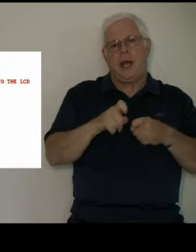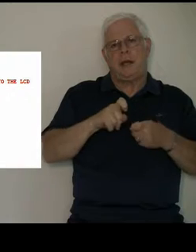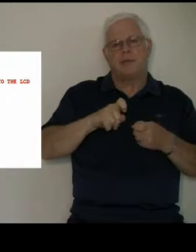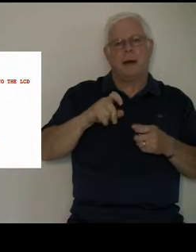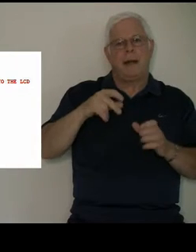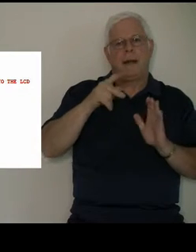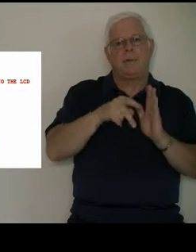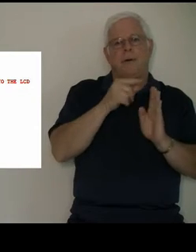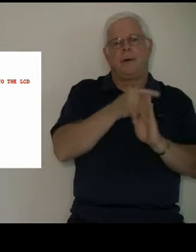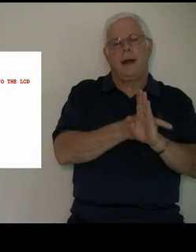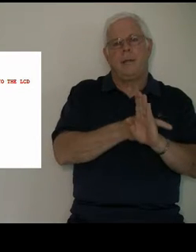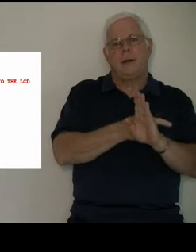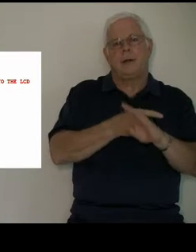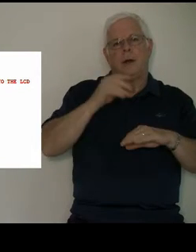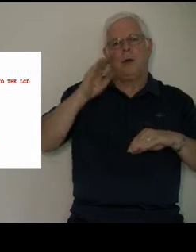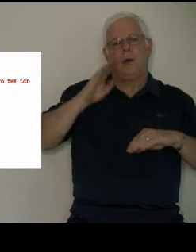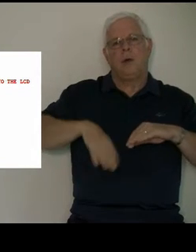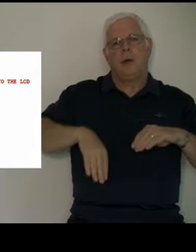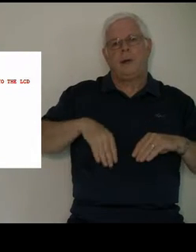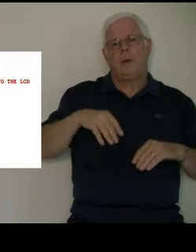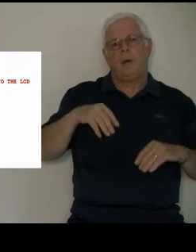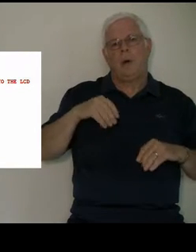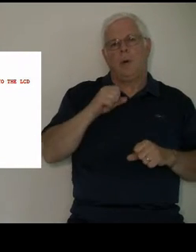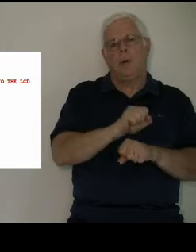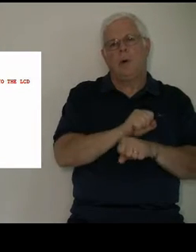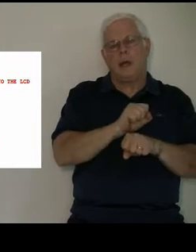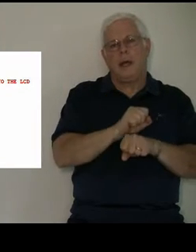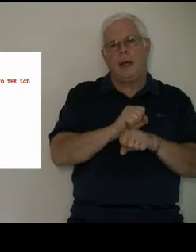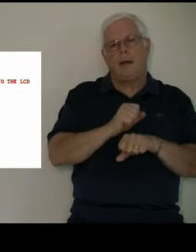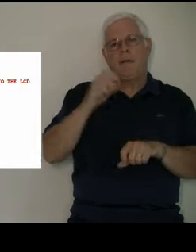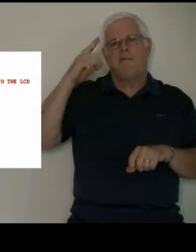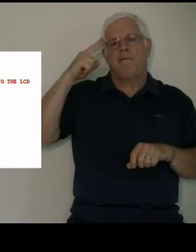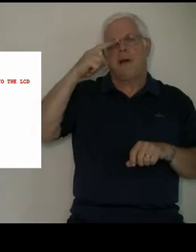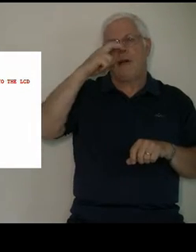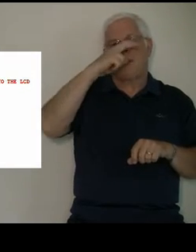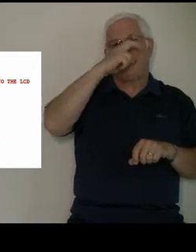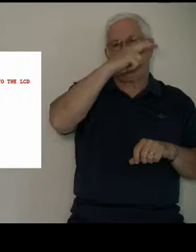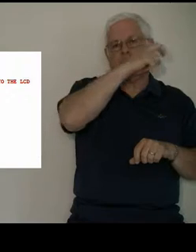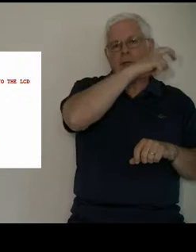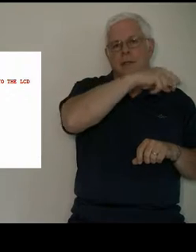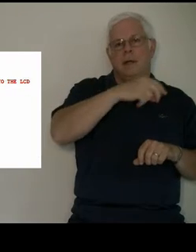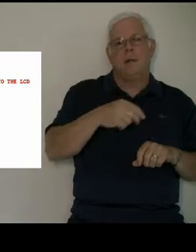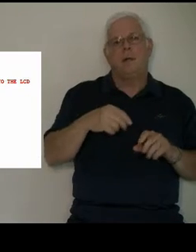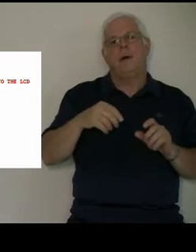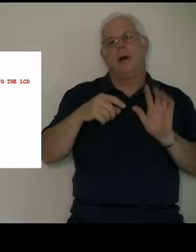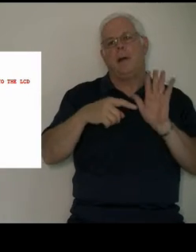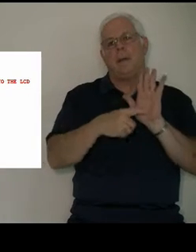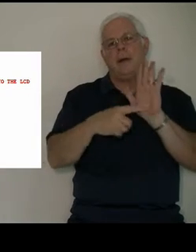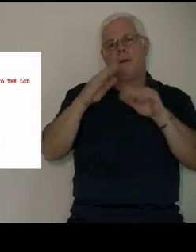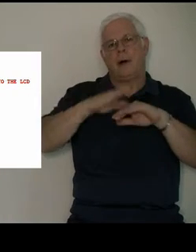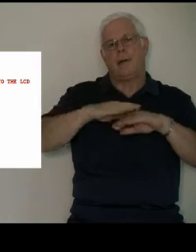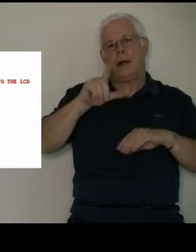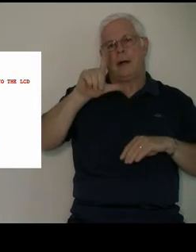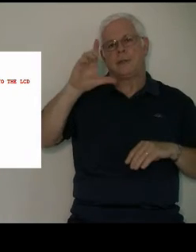changed my program, it quit working, and funny things would appear on the